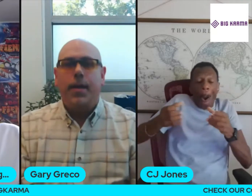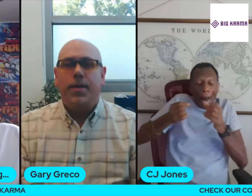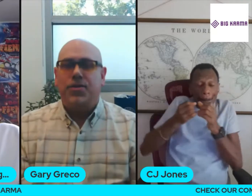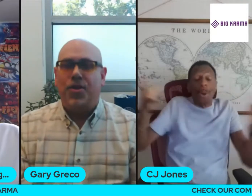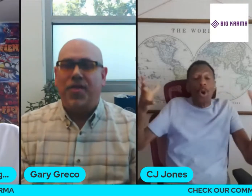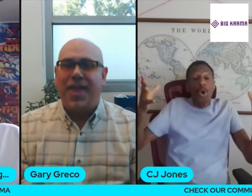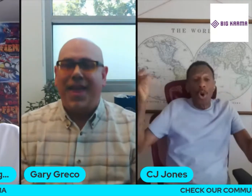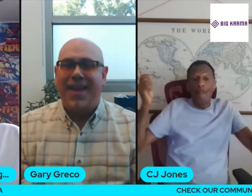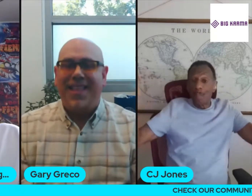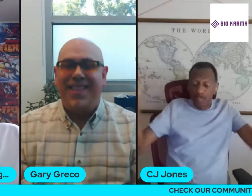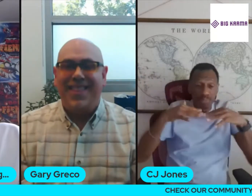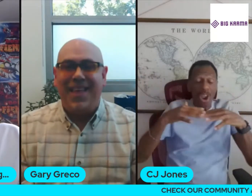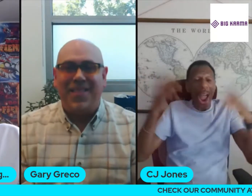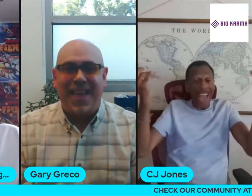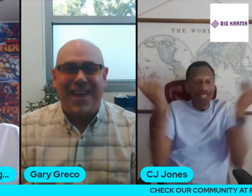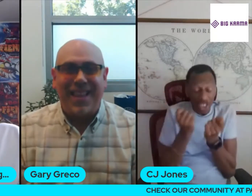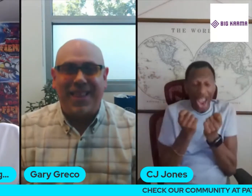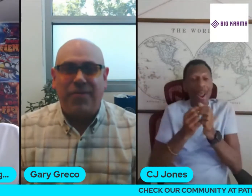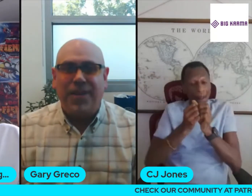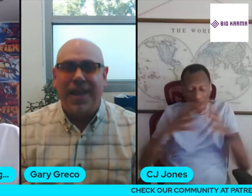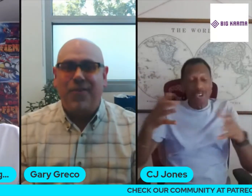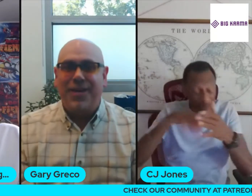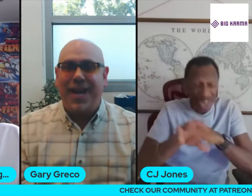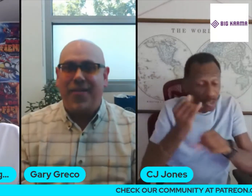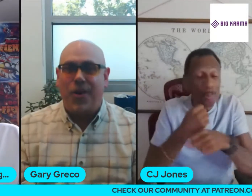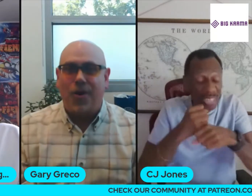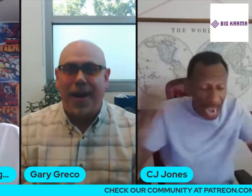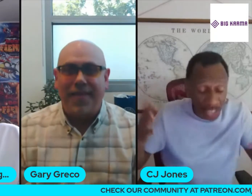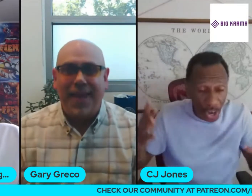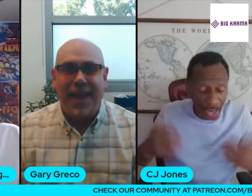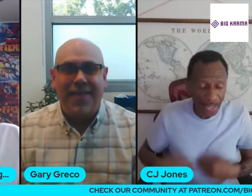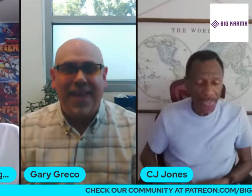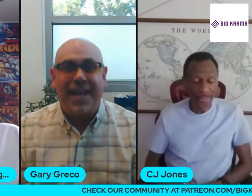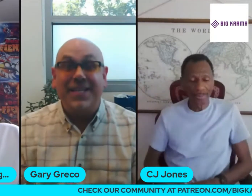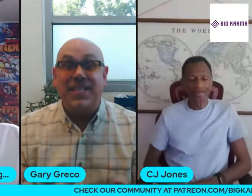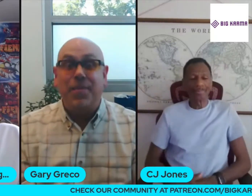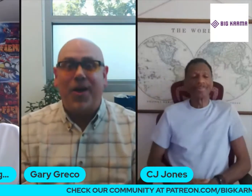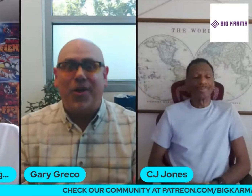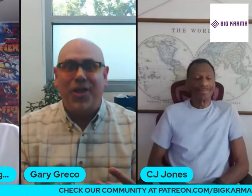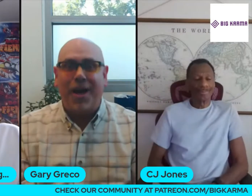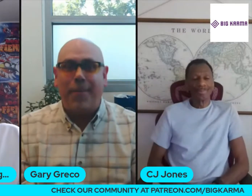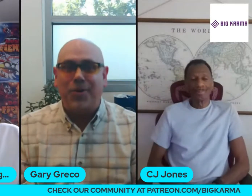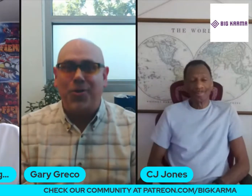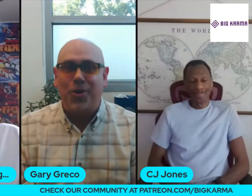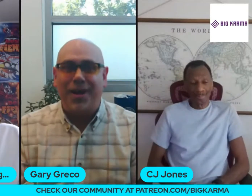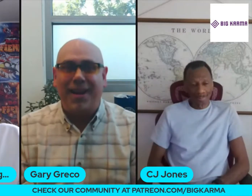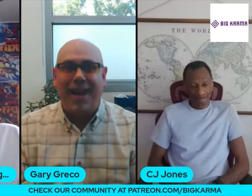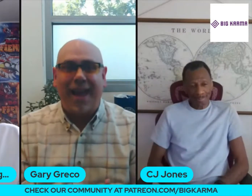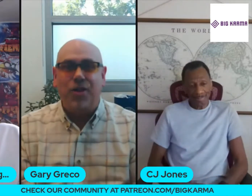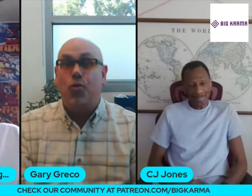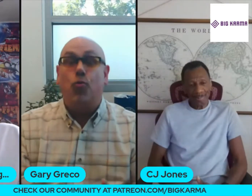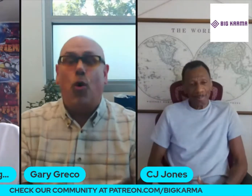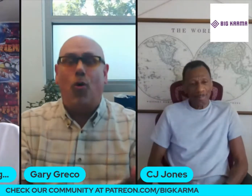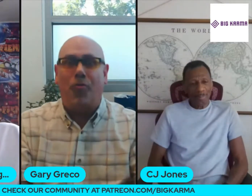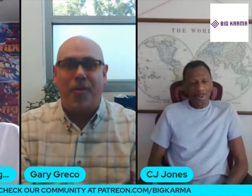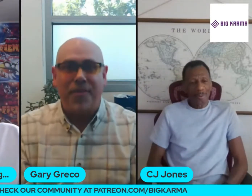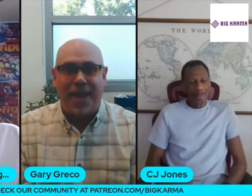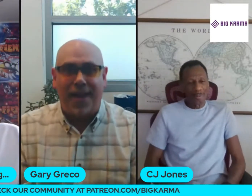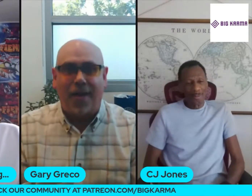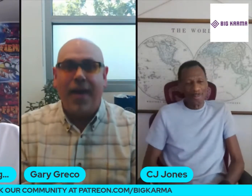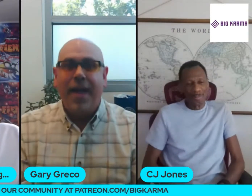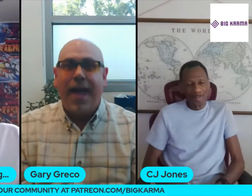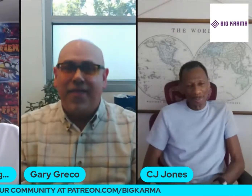people so that they get the flavor together, and they can smell the opportunity, and you roll